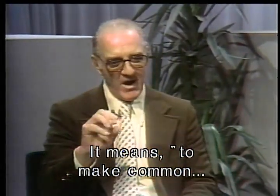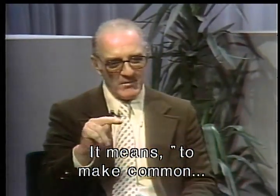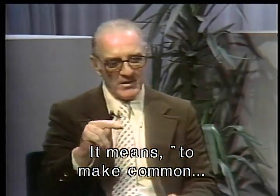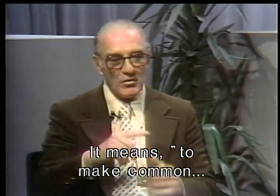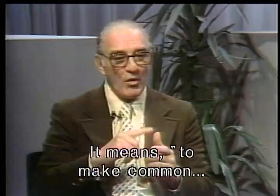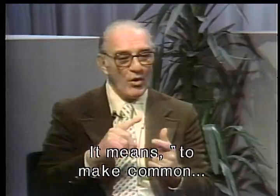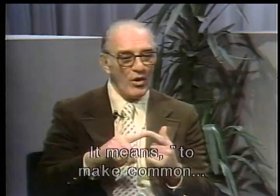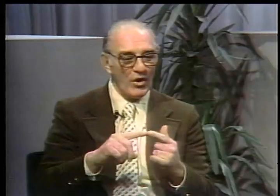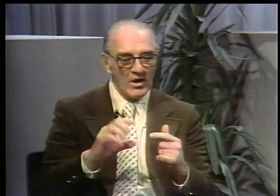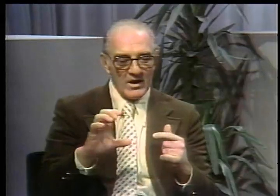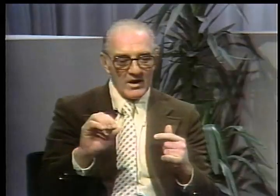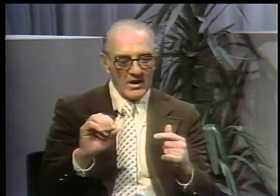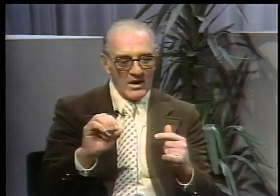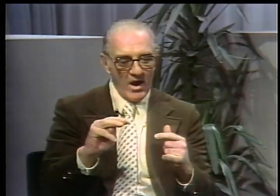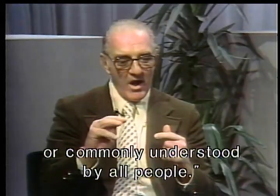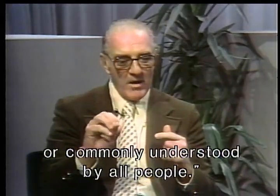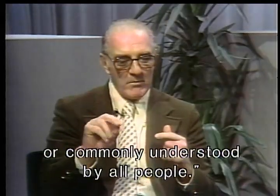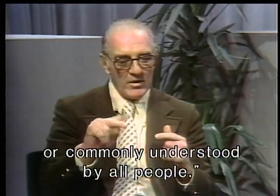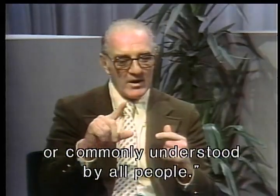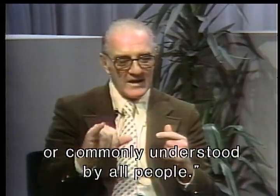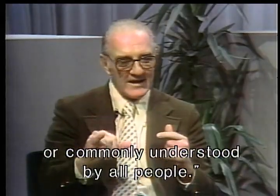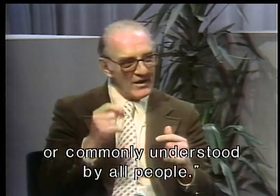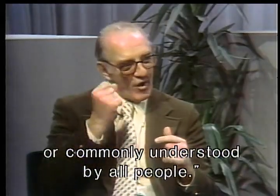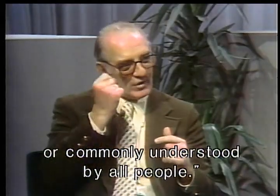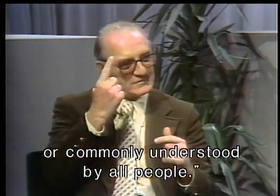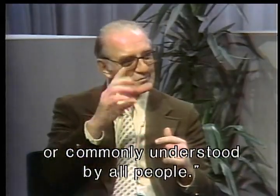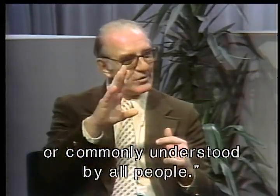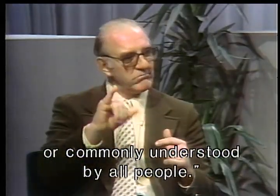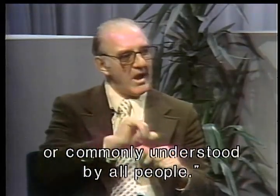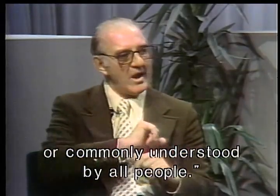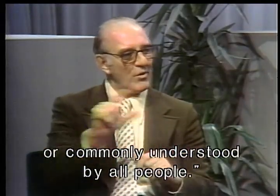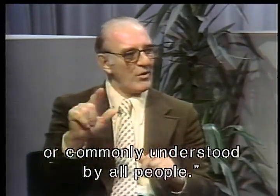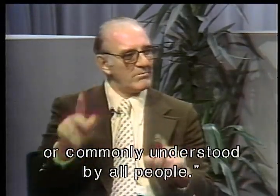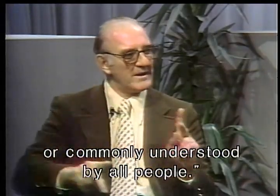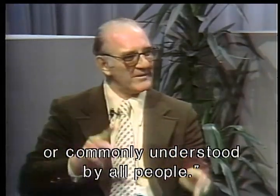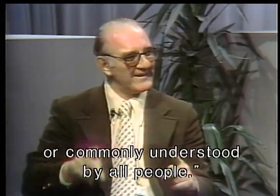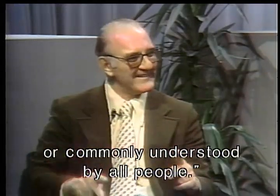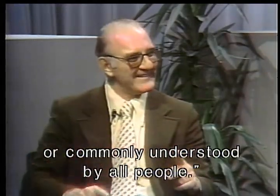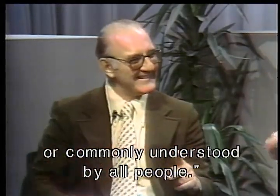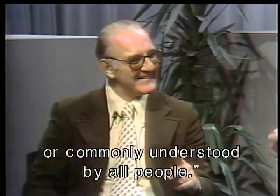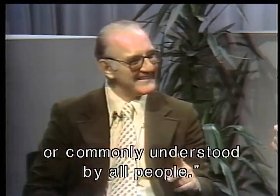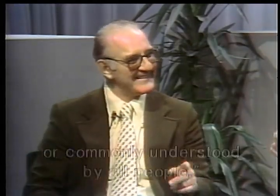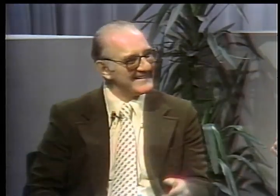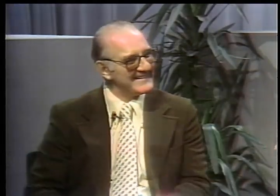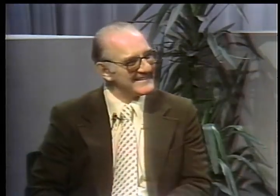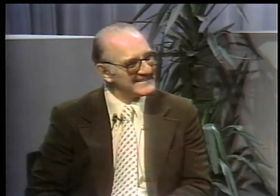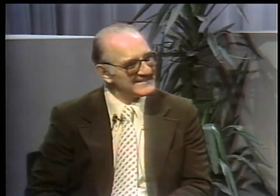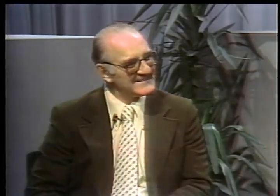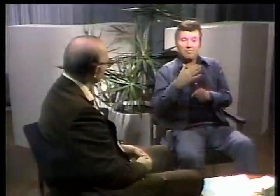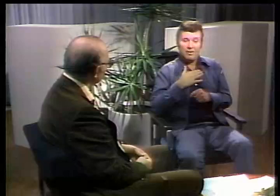common or commonly understood by all people. Uh,